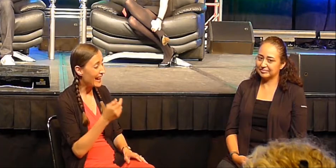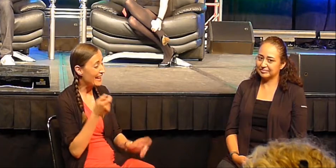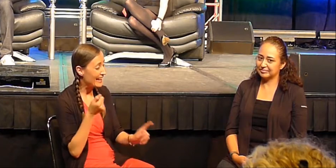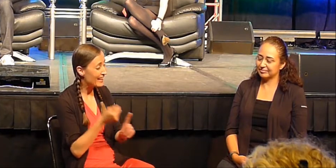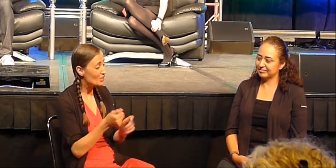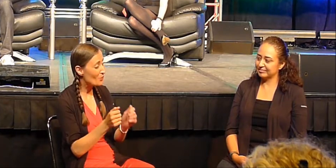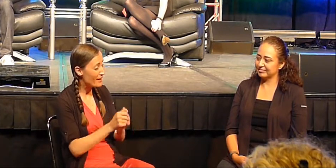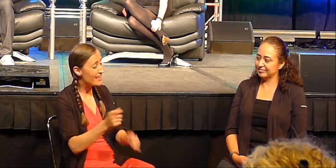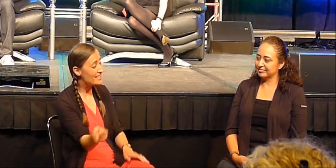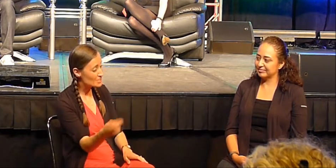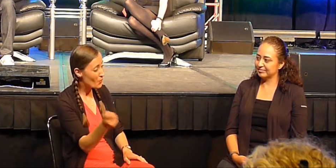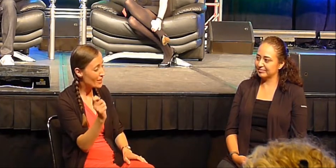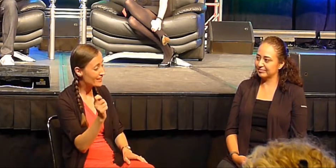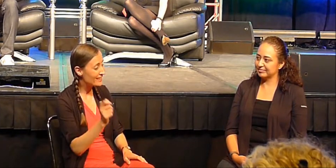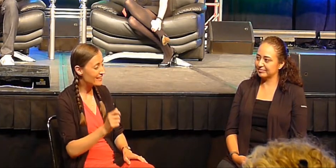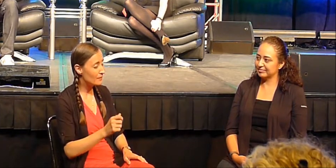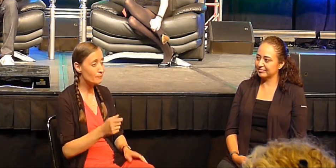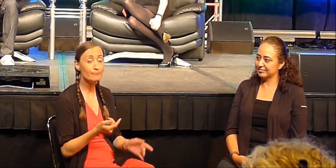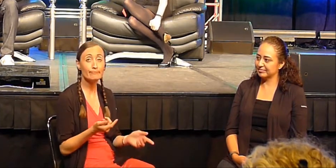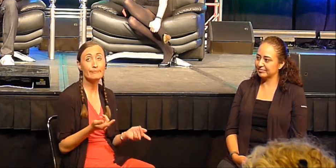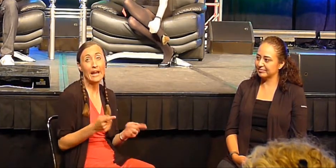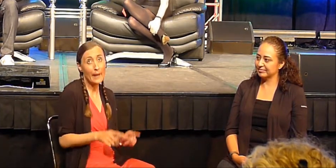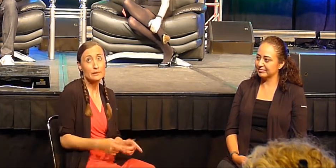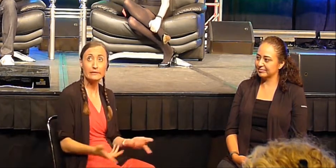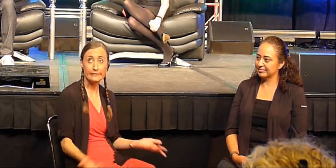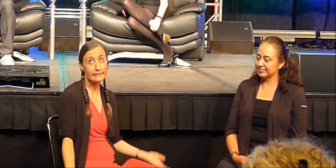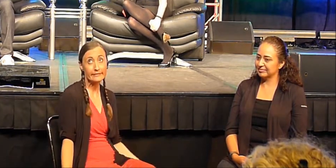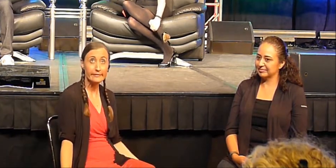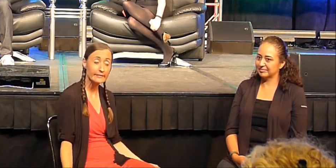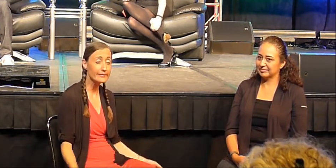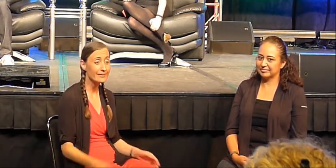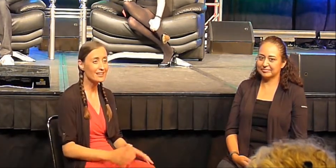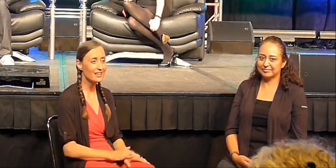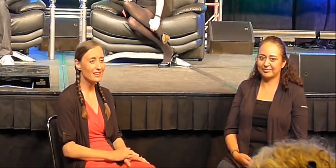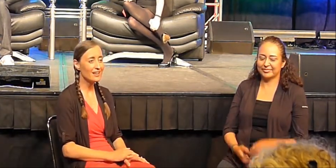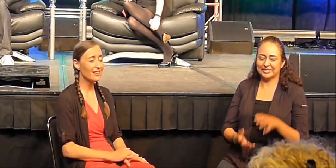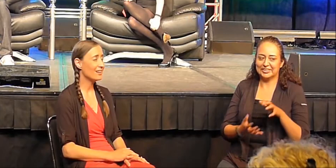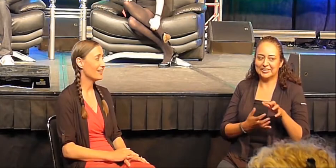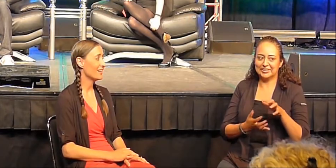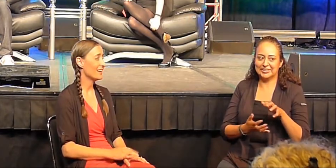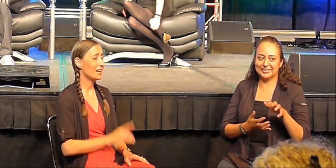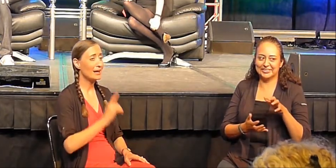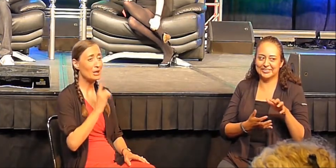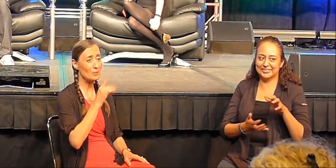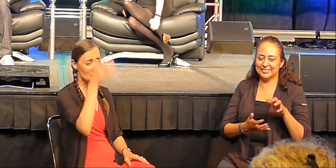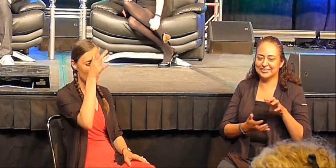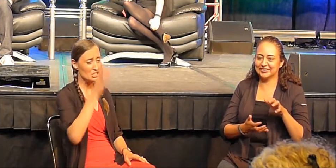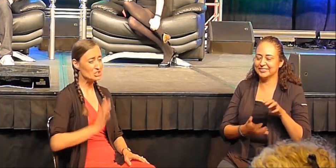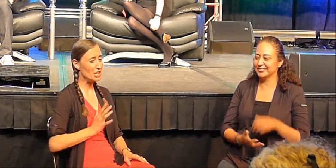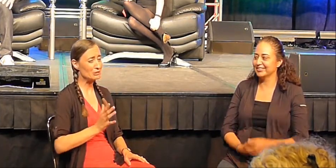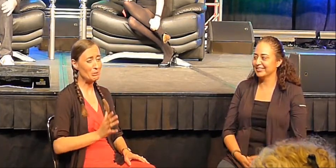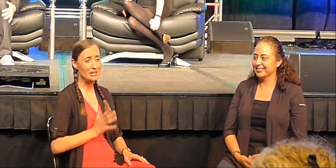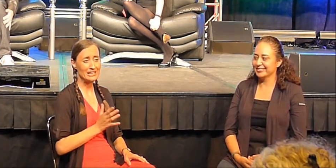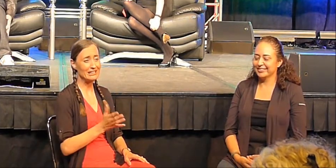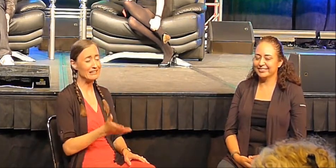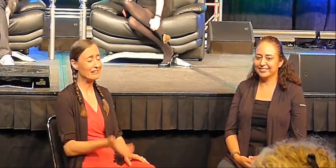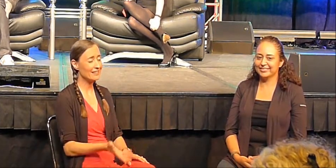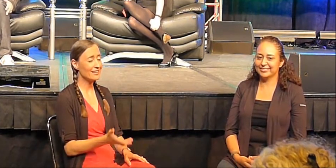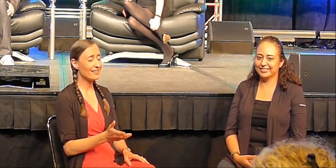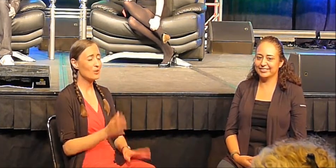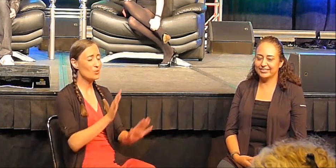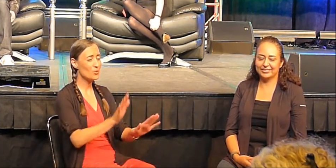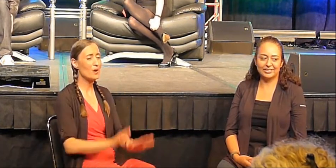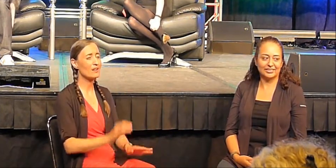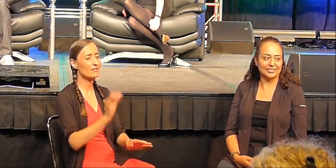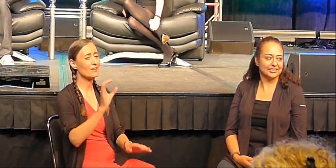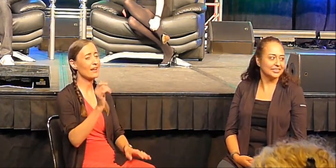He goes, "It happens." I mean, he was a gentleman. He was a total gentleman. No, he wonderful